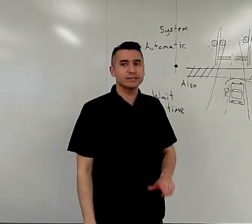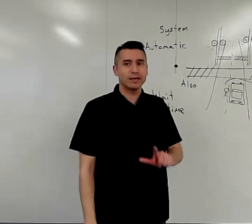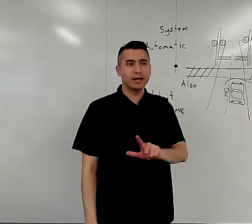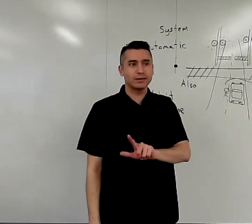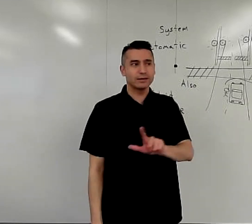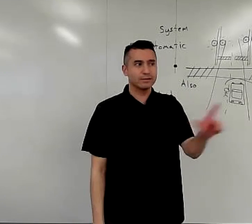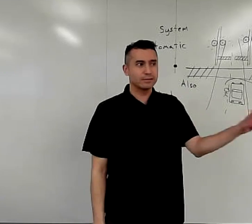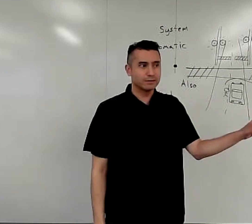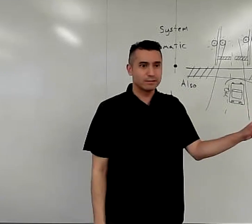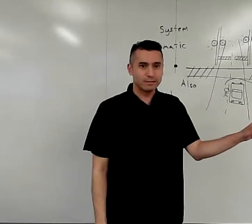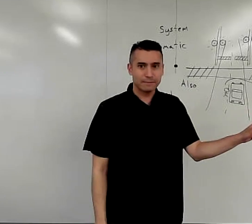sign.